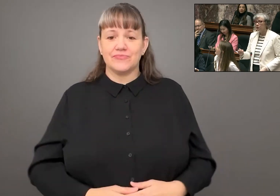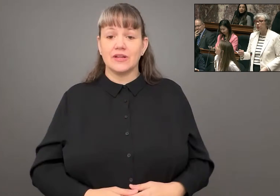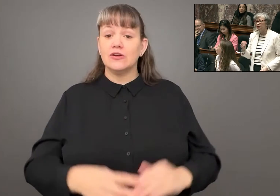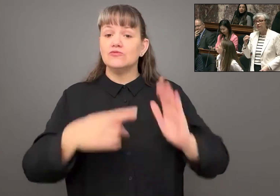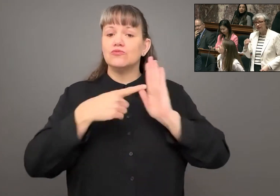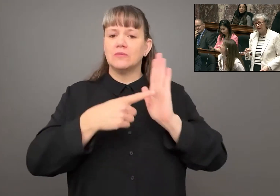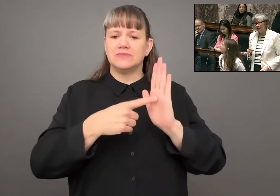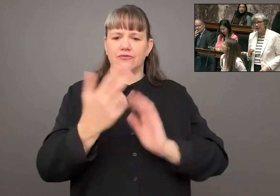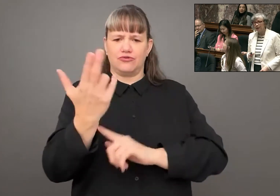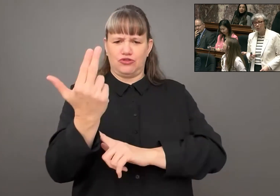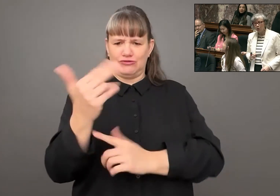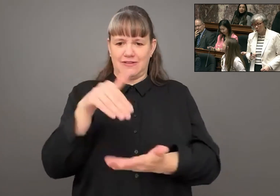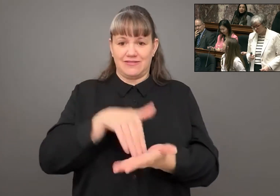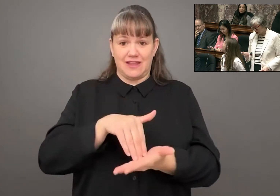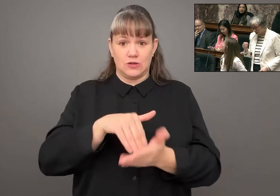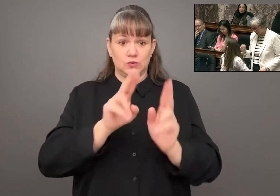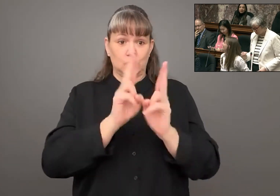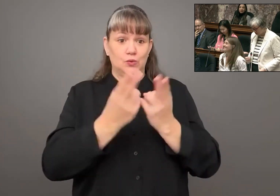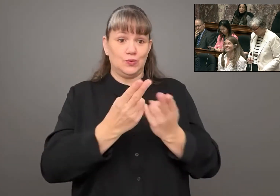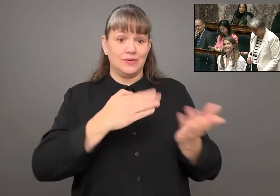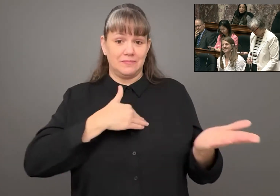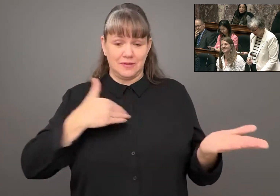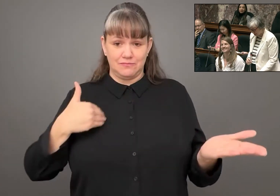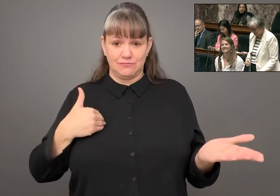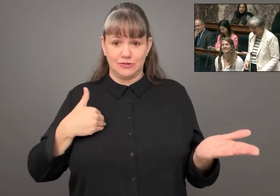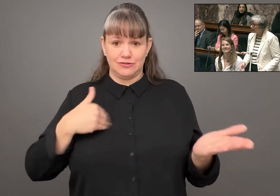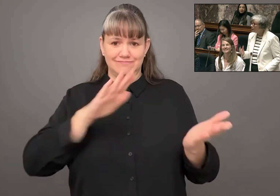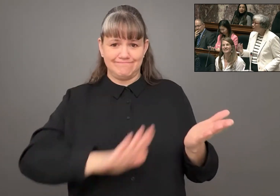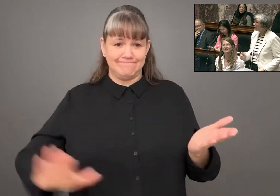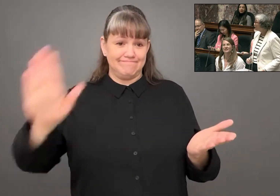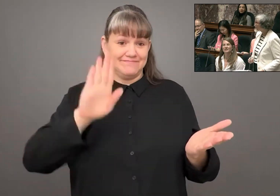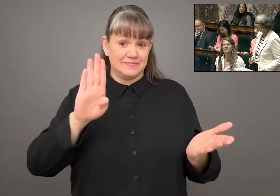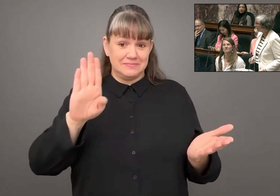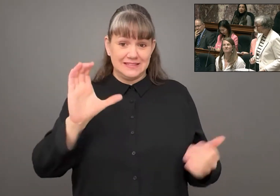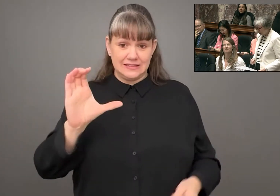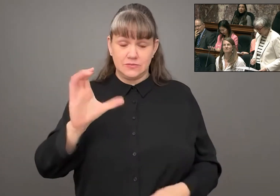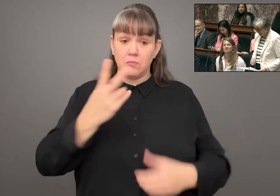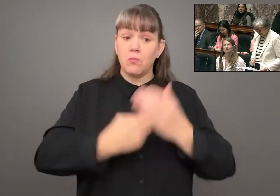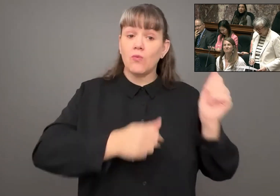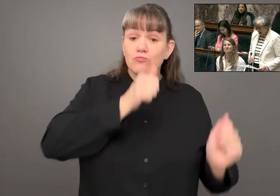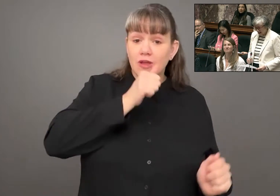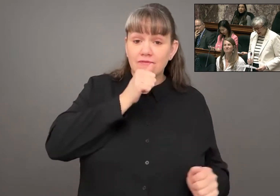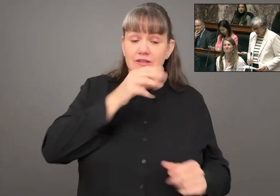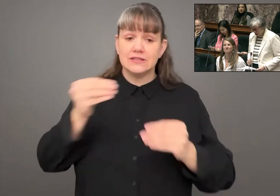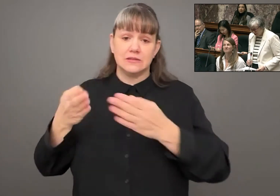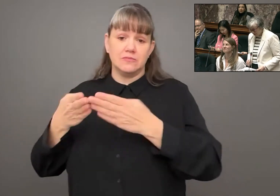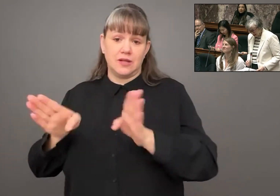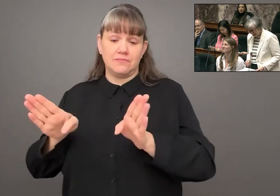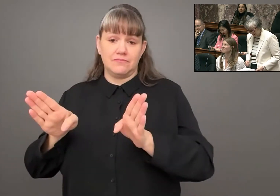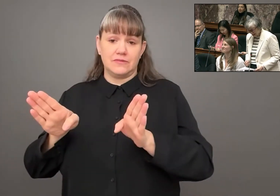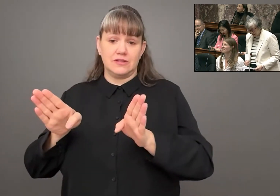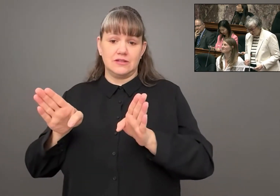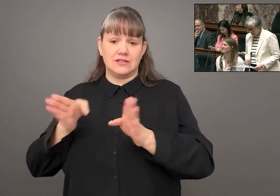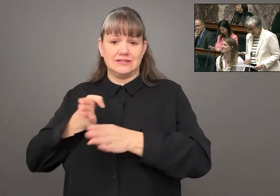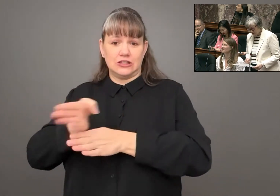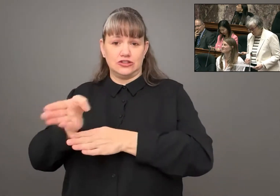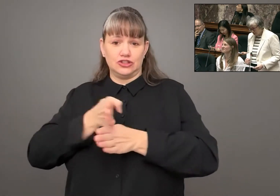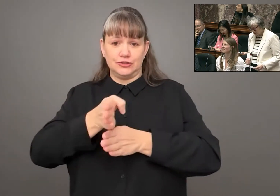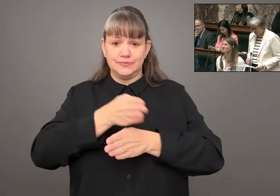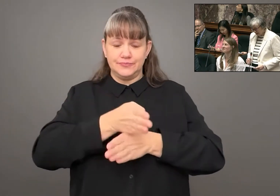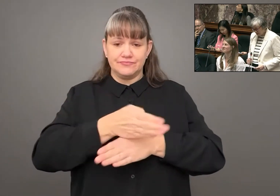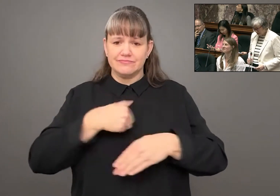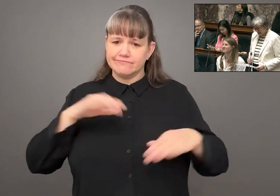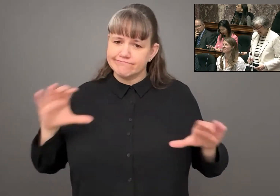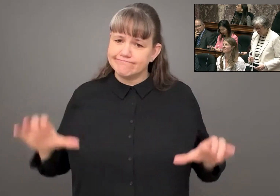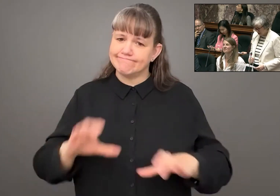Their members do fundamentally important work to support British Columbians. Please join me in welcoming Annette Toth, President, Riza